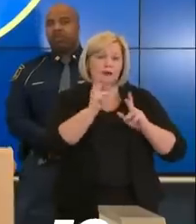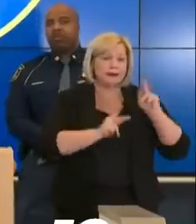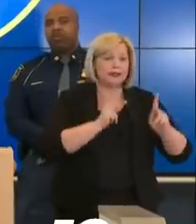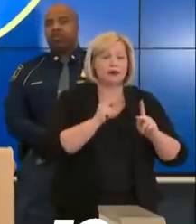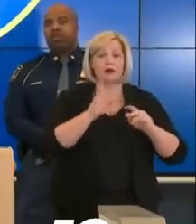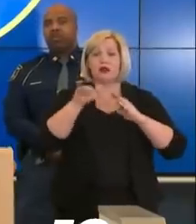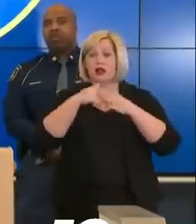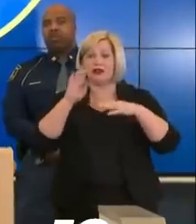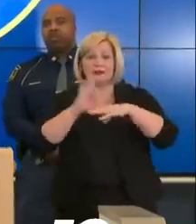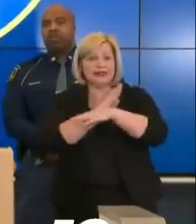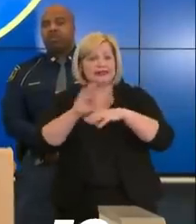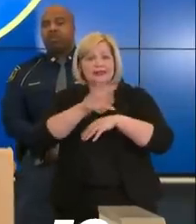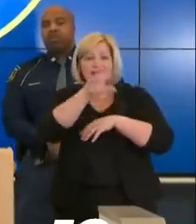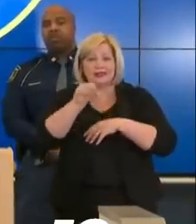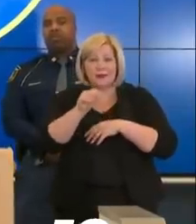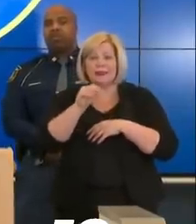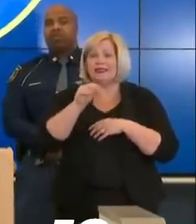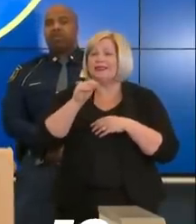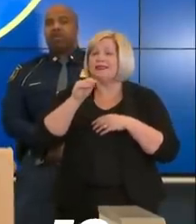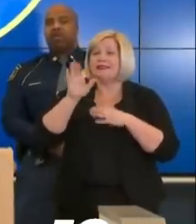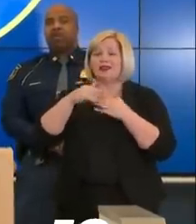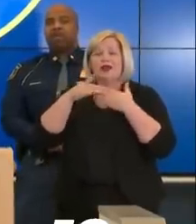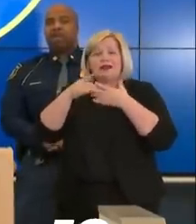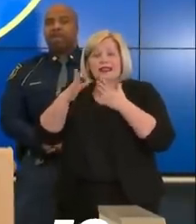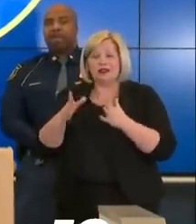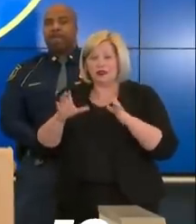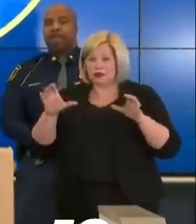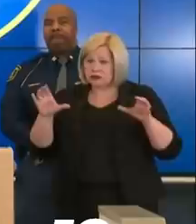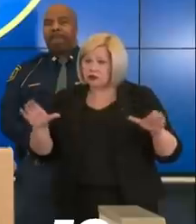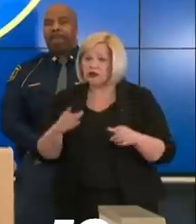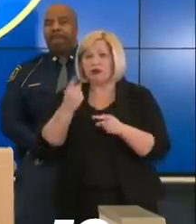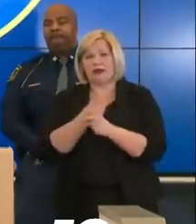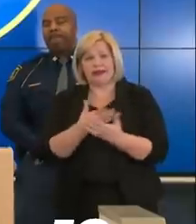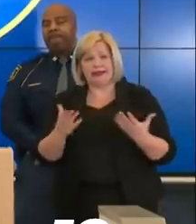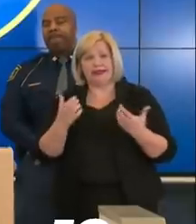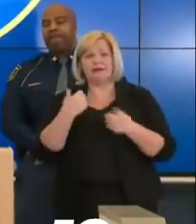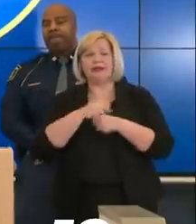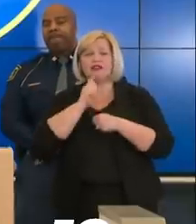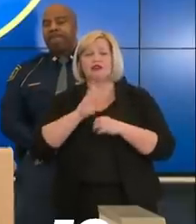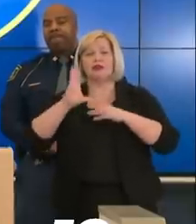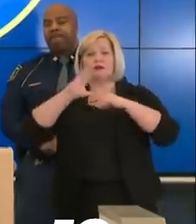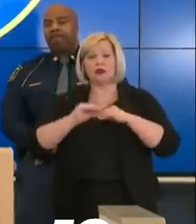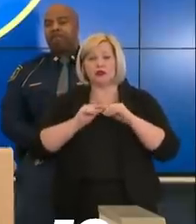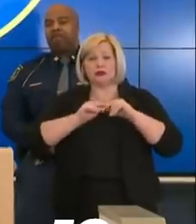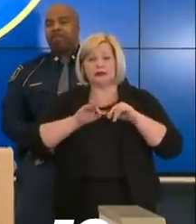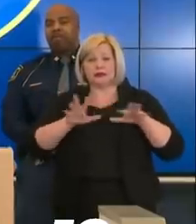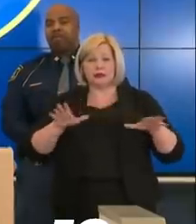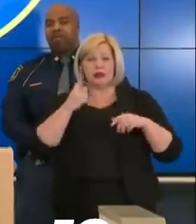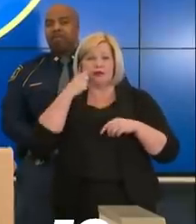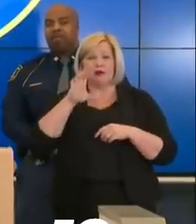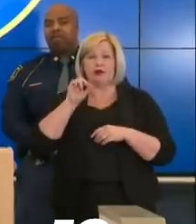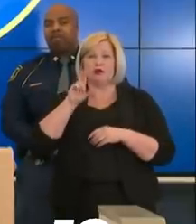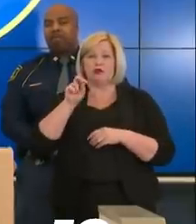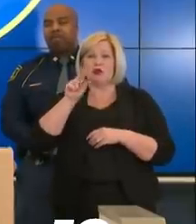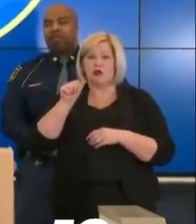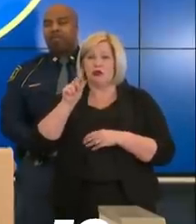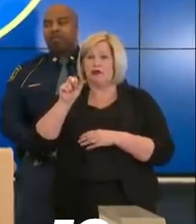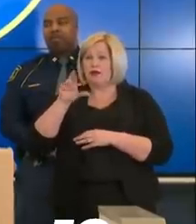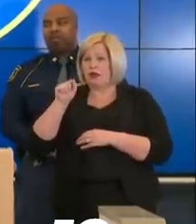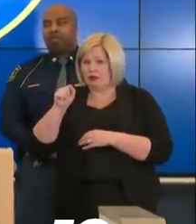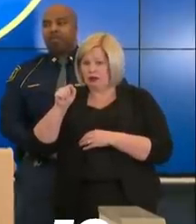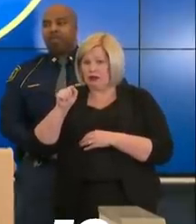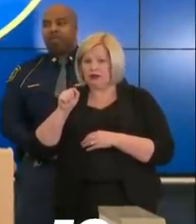business, every leader to do their part and to ensure that we are mitigating the spread of the coronavirus.